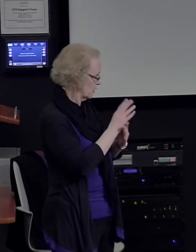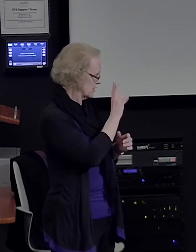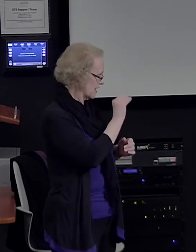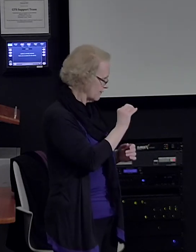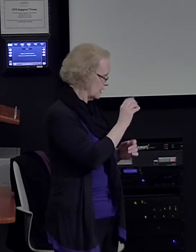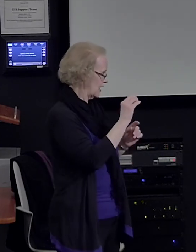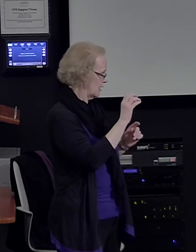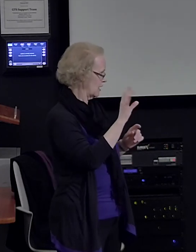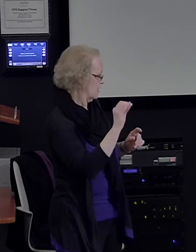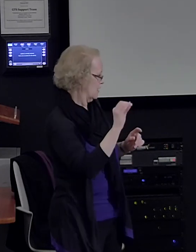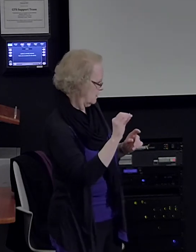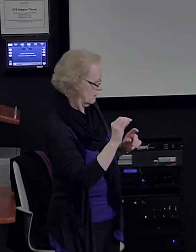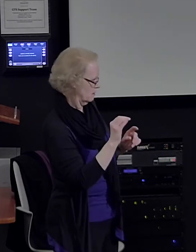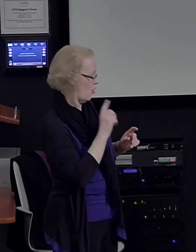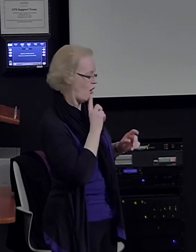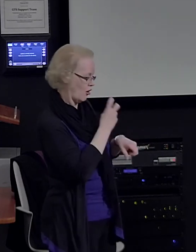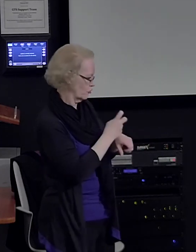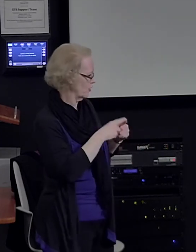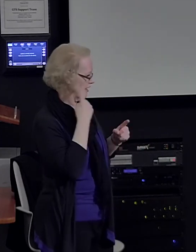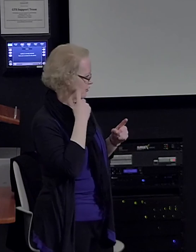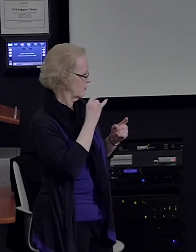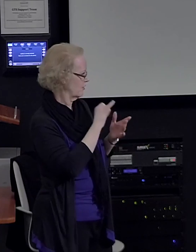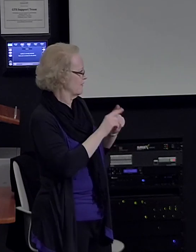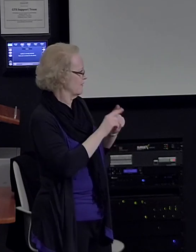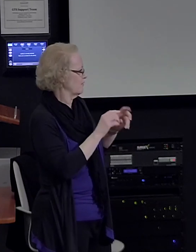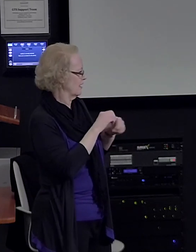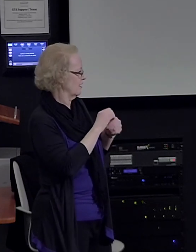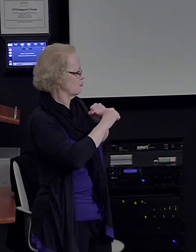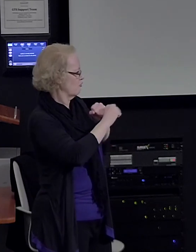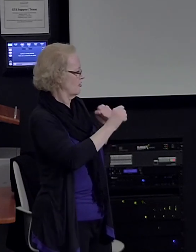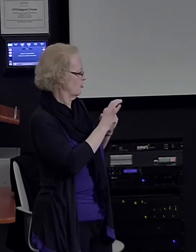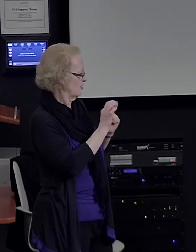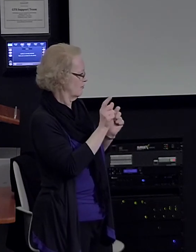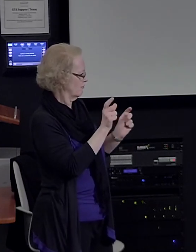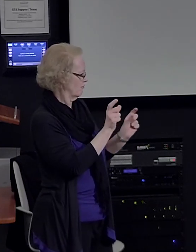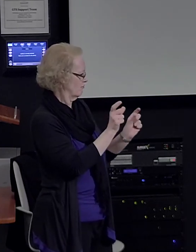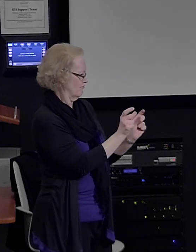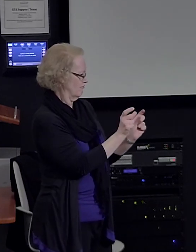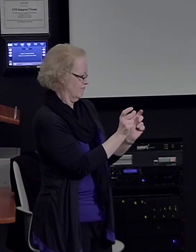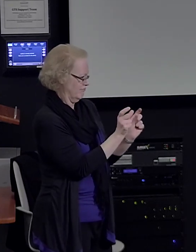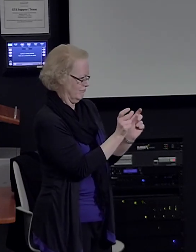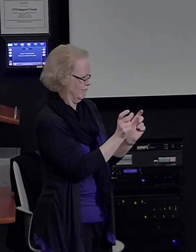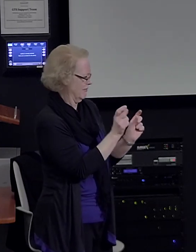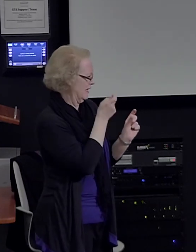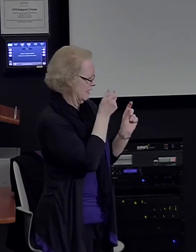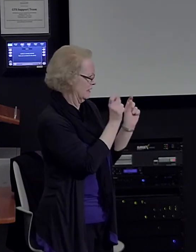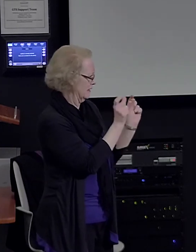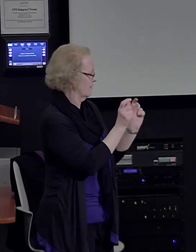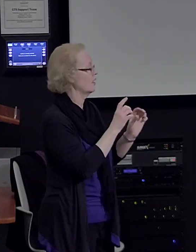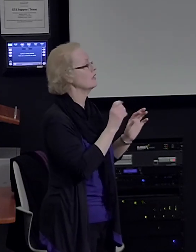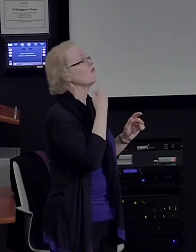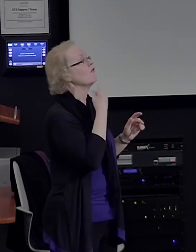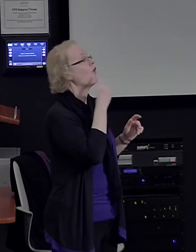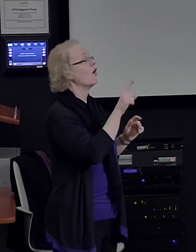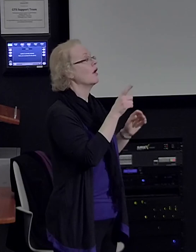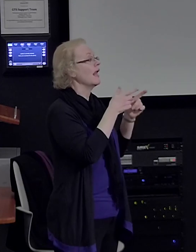to hear the difference between those two um and as far as language specific